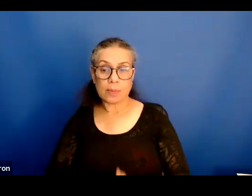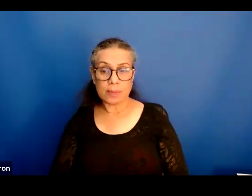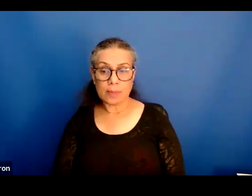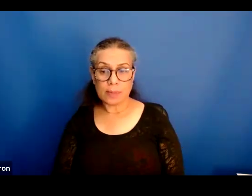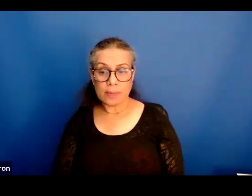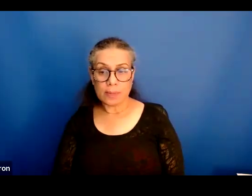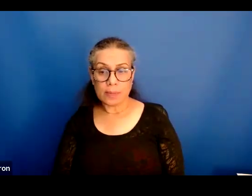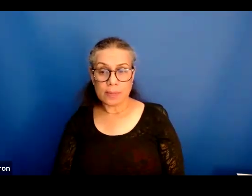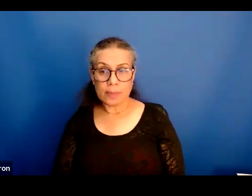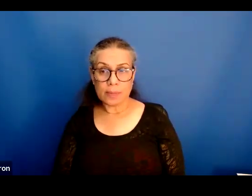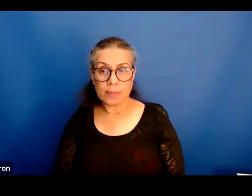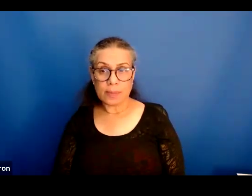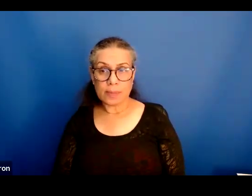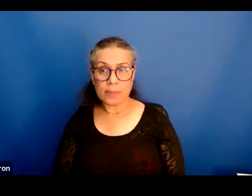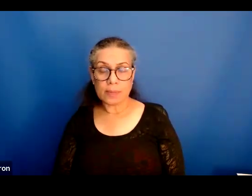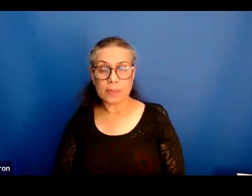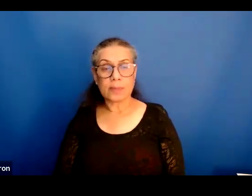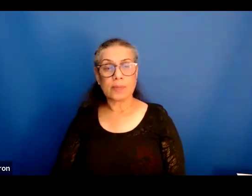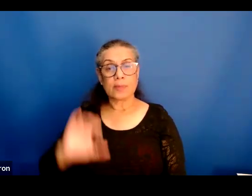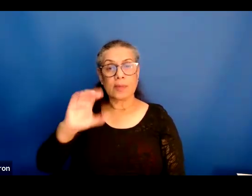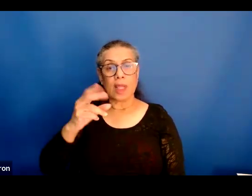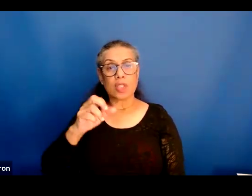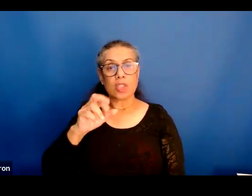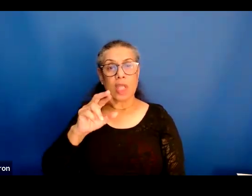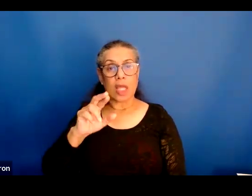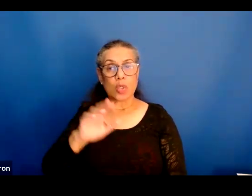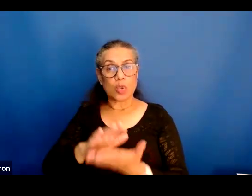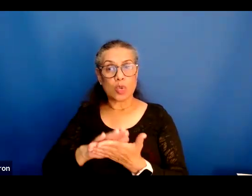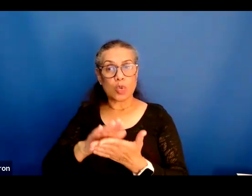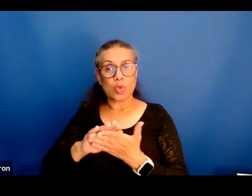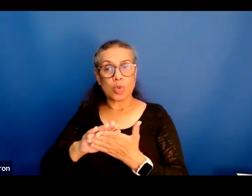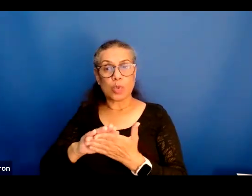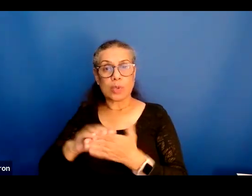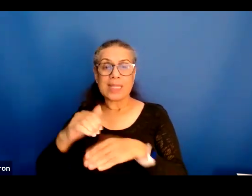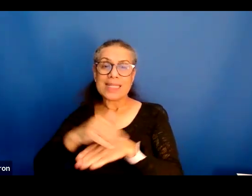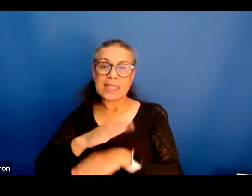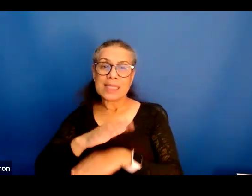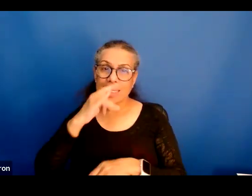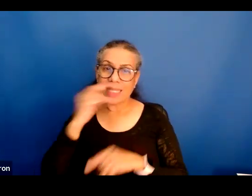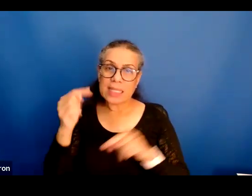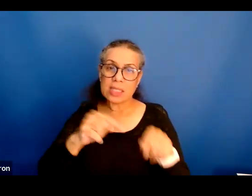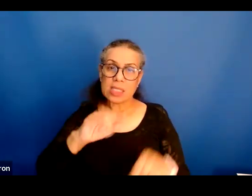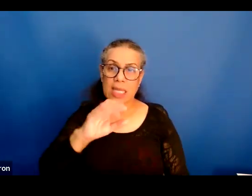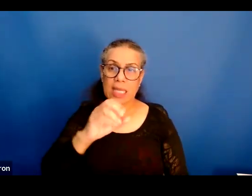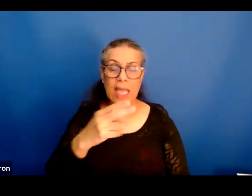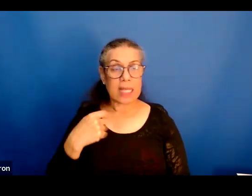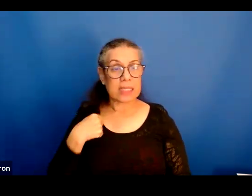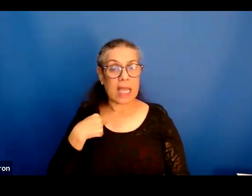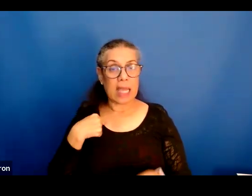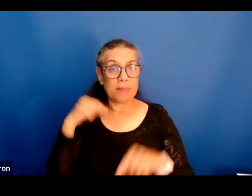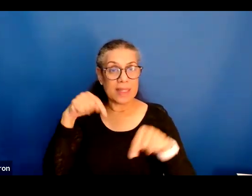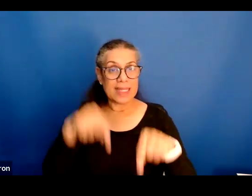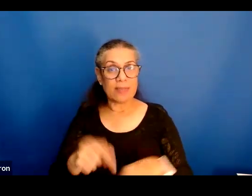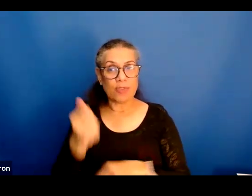the charter school? After all, charter schools send students to CASH that will negatively affect their test scores. I have been at CASH for 16 years.